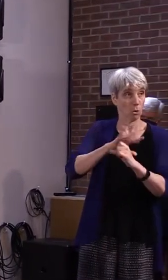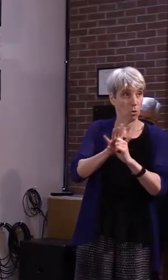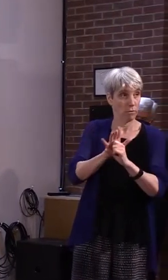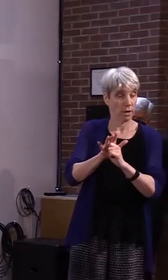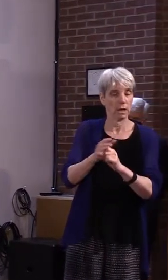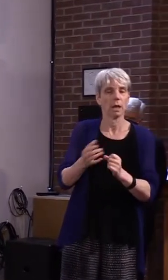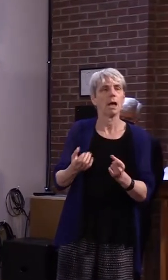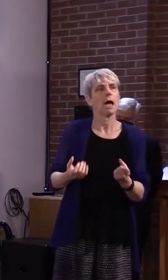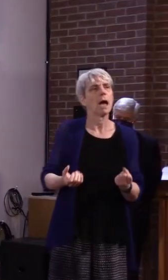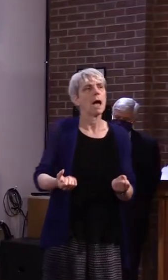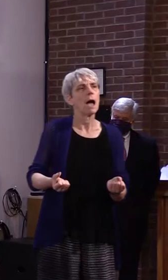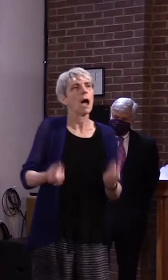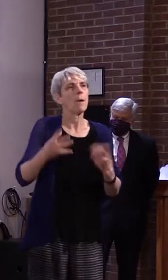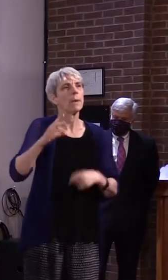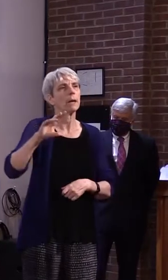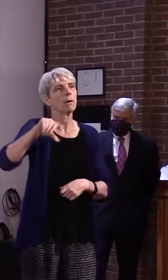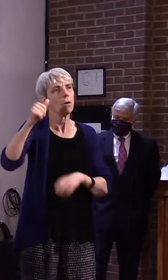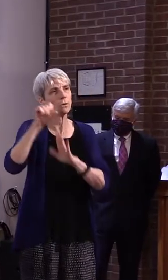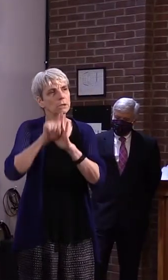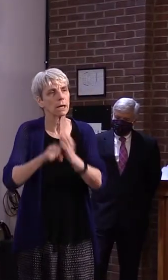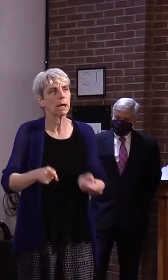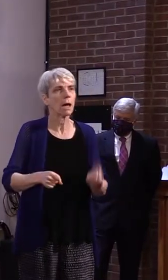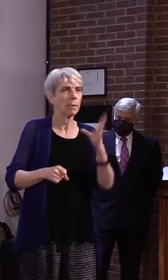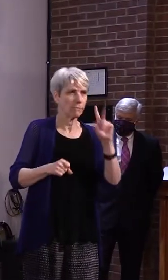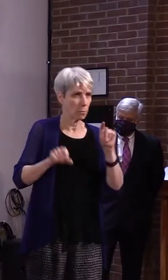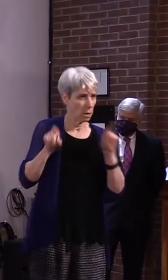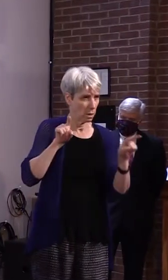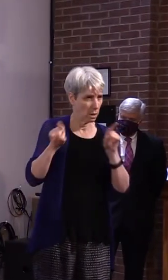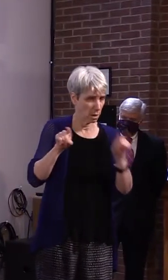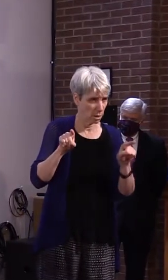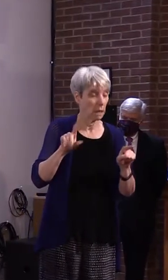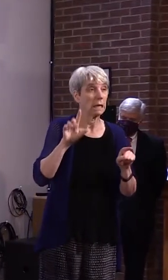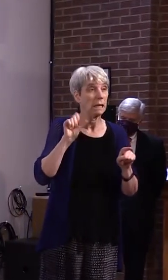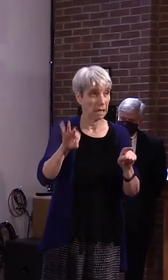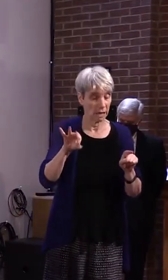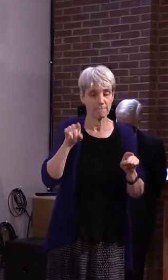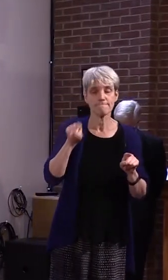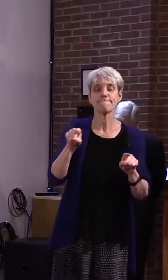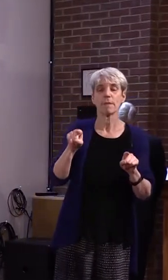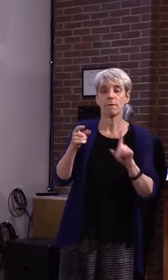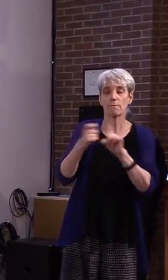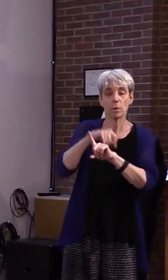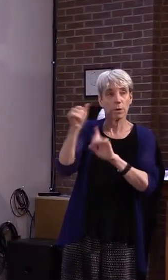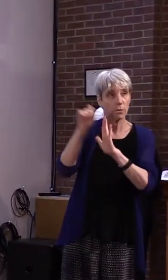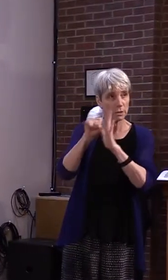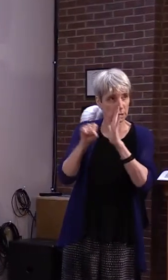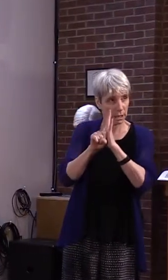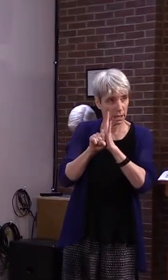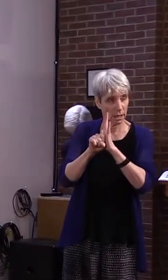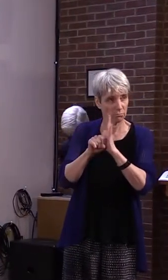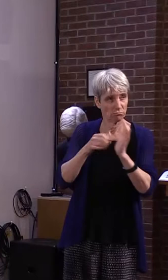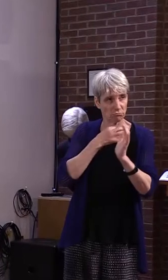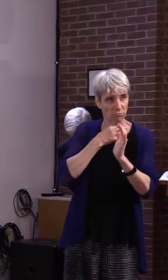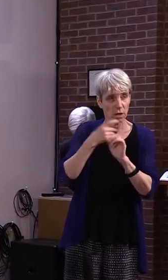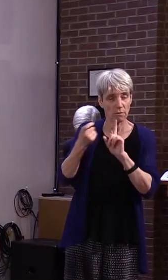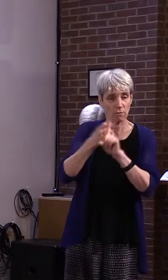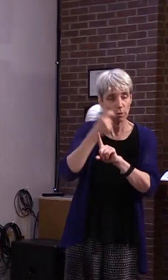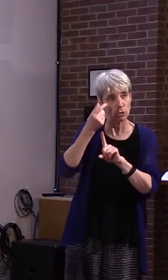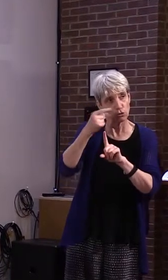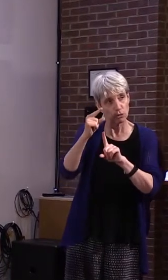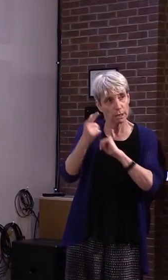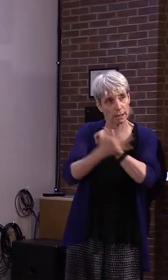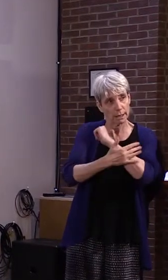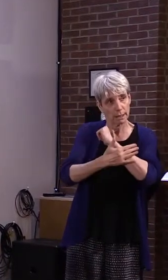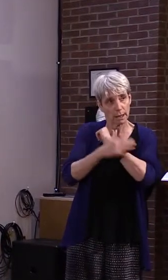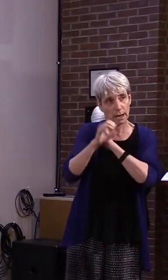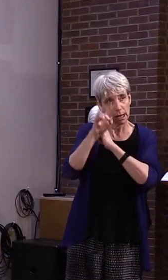live in Vermont? And those out-of-staters, do you know if they came from counties, those green counties without requiring a quarantine, or if they